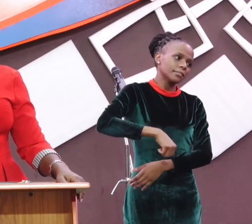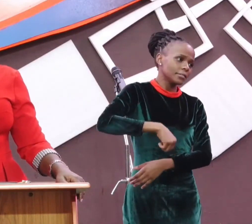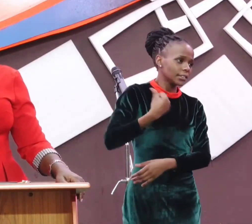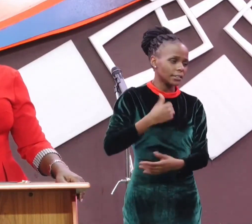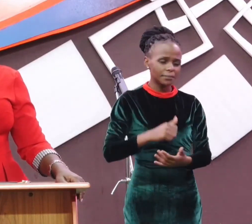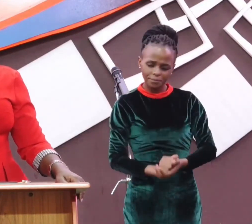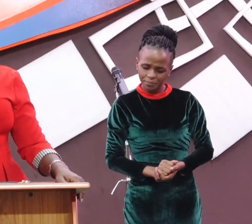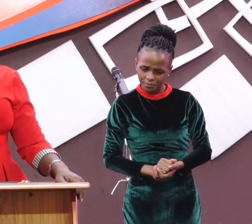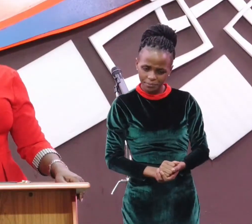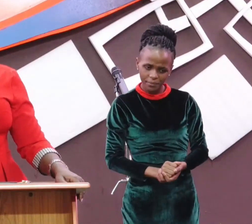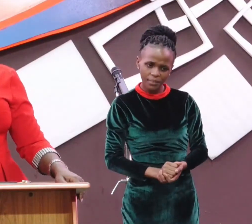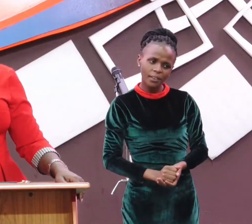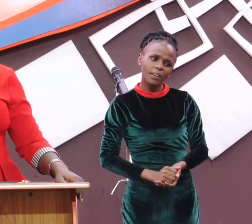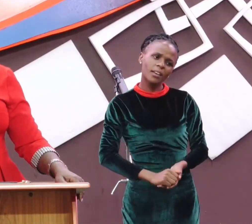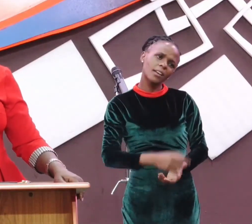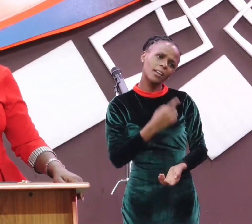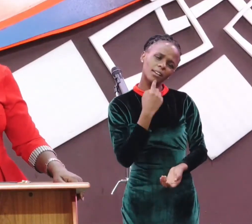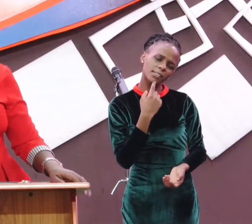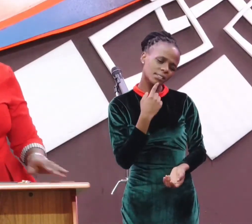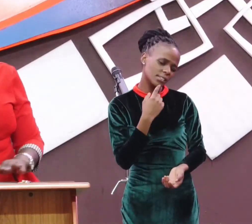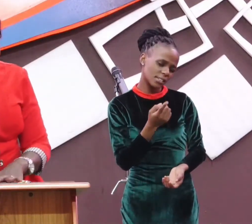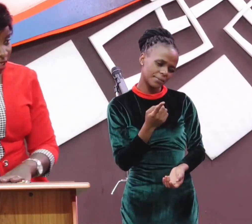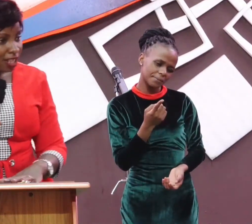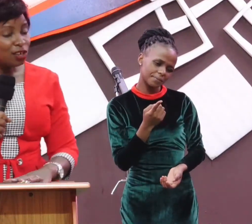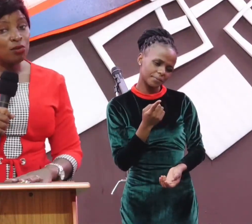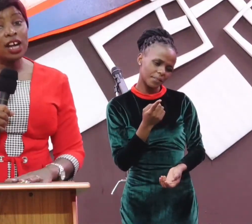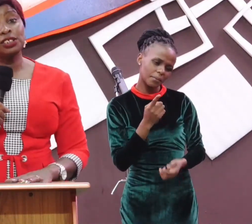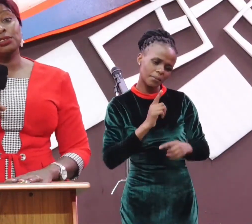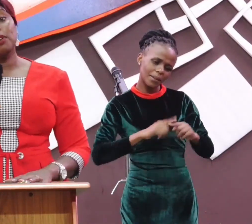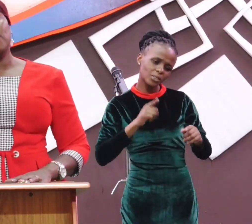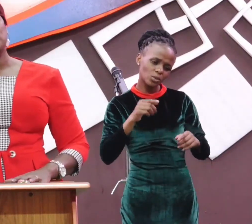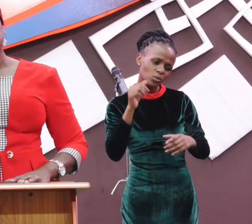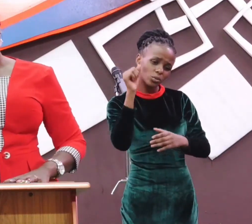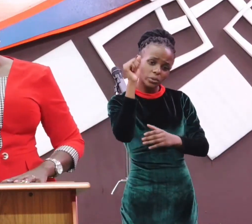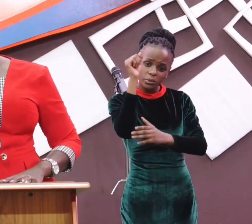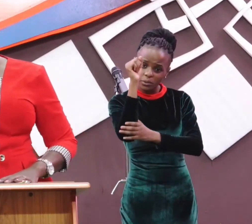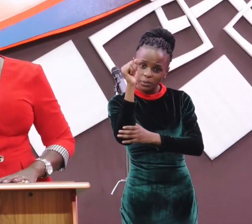how to laugh at myself. And I say, Mrs. SSERUMAGA,